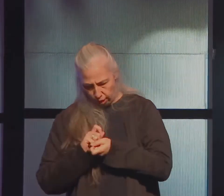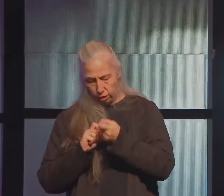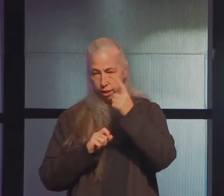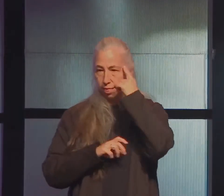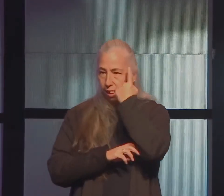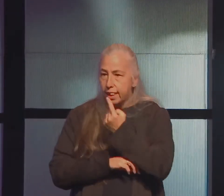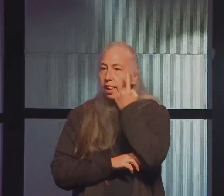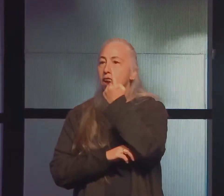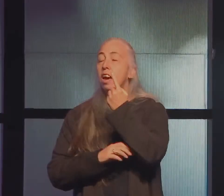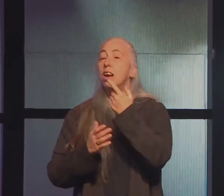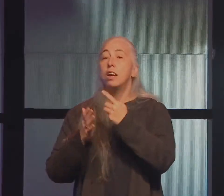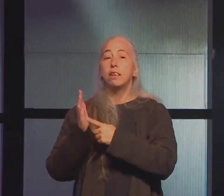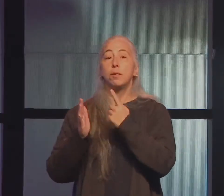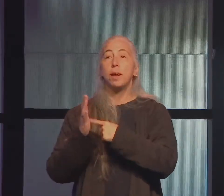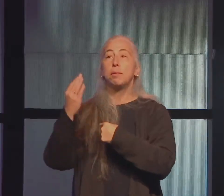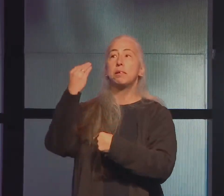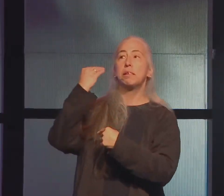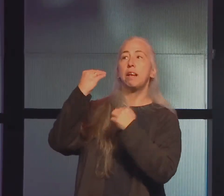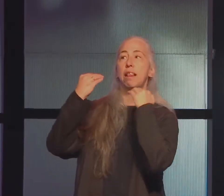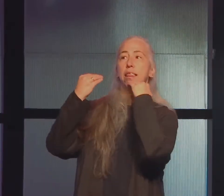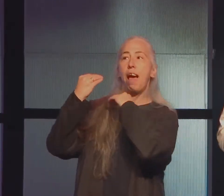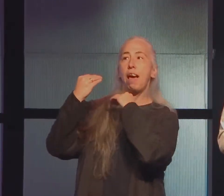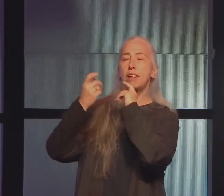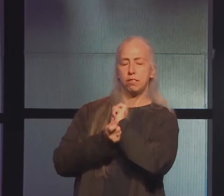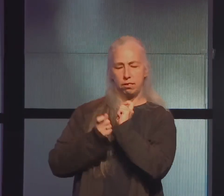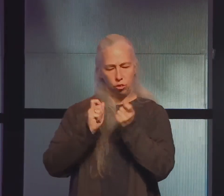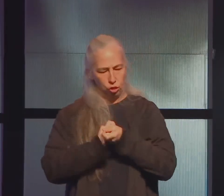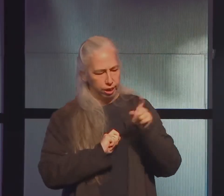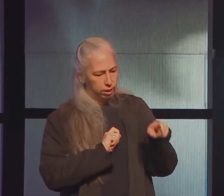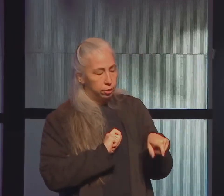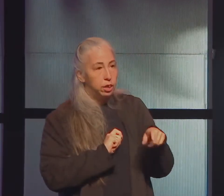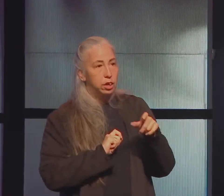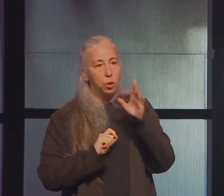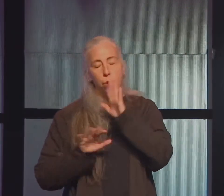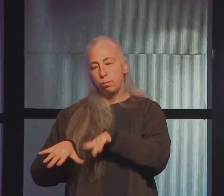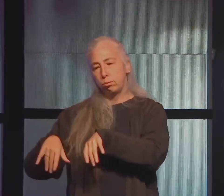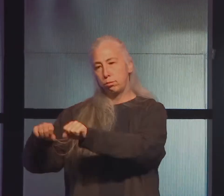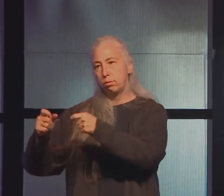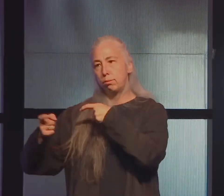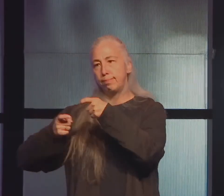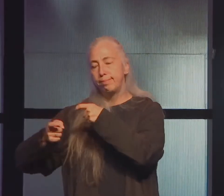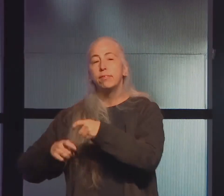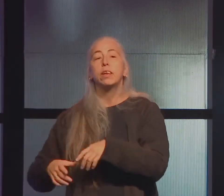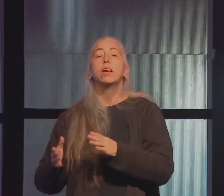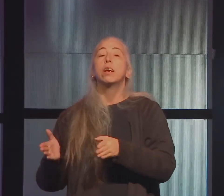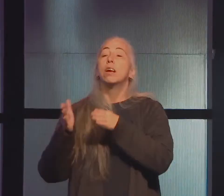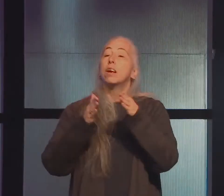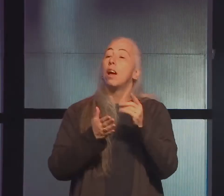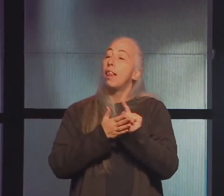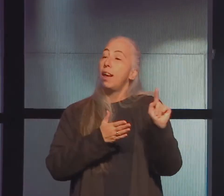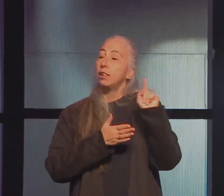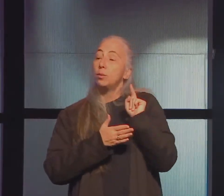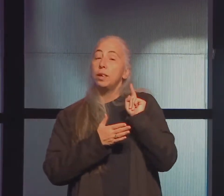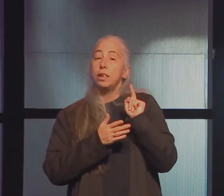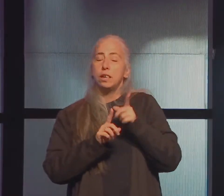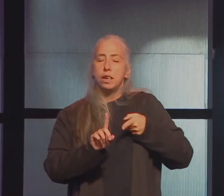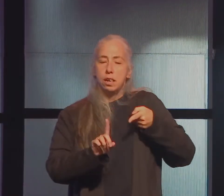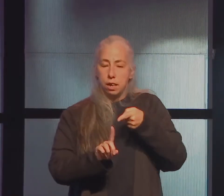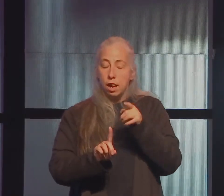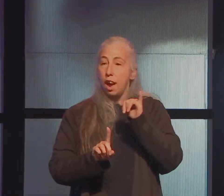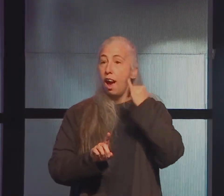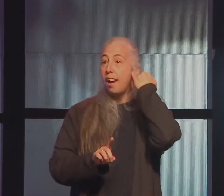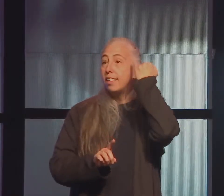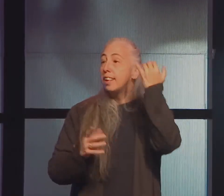the lies that sometimes creep in, they start running the show. And then last week, we kind of pivoted a little bit. We turned our attention to the big idea